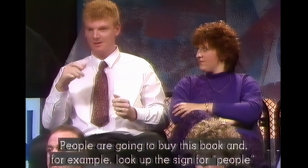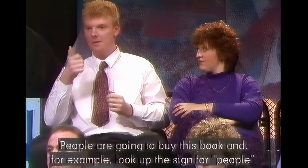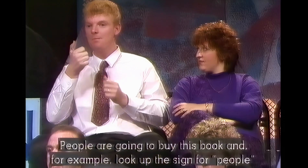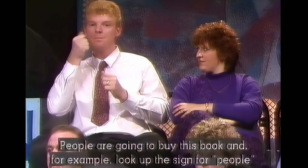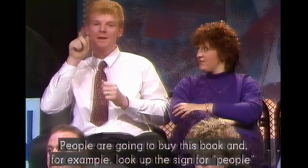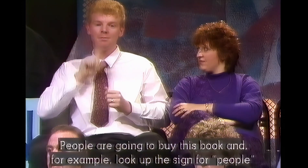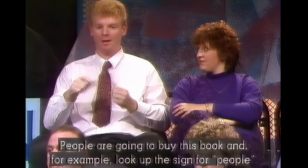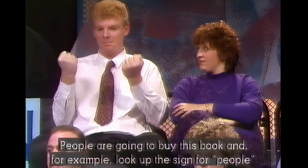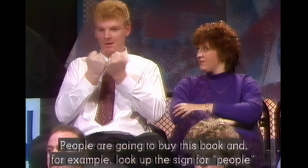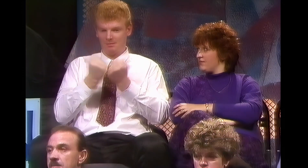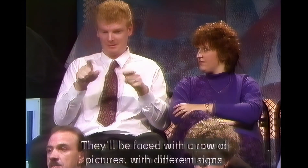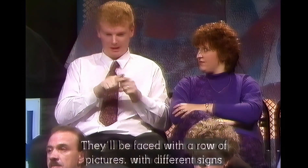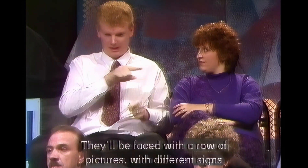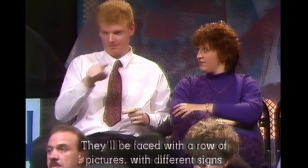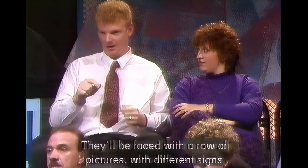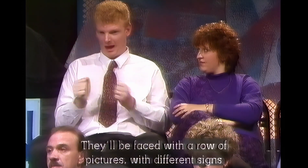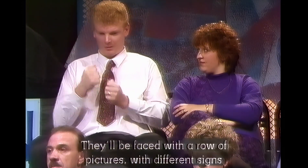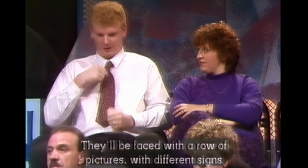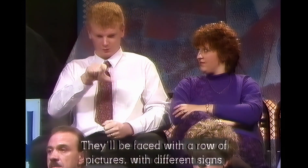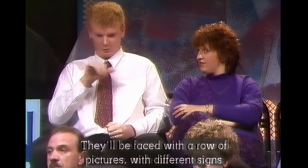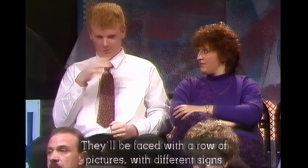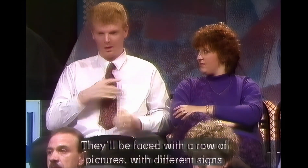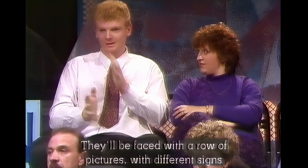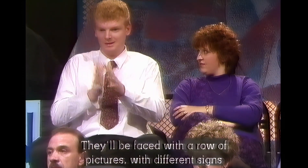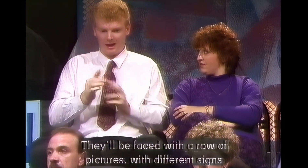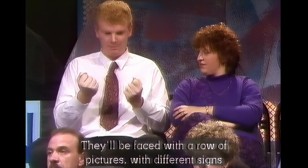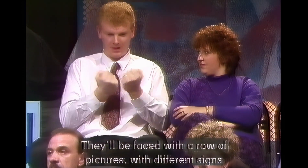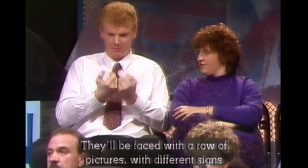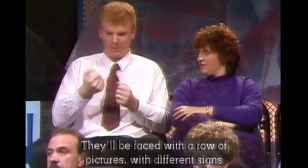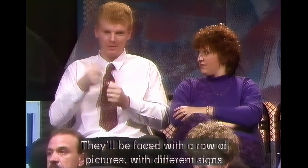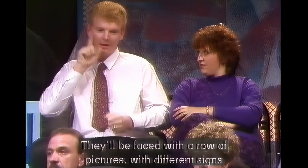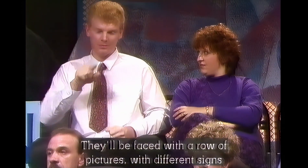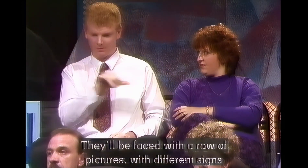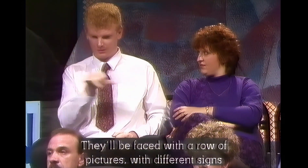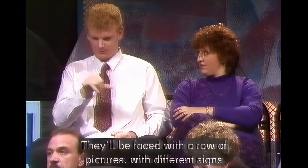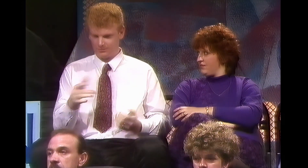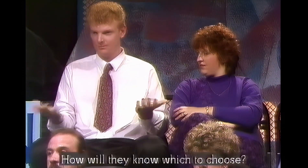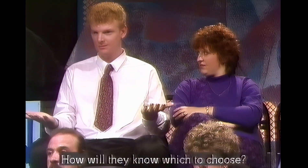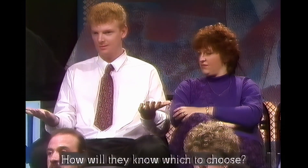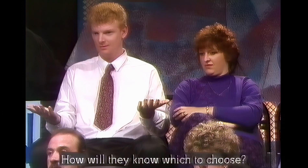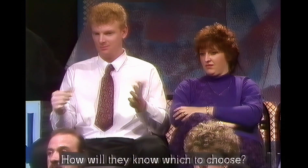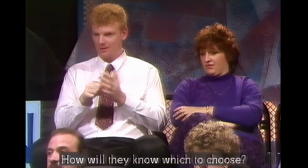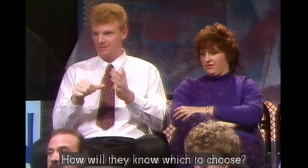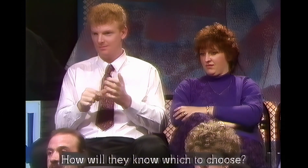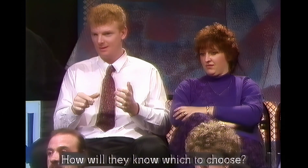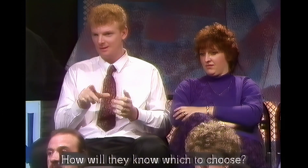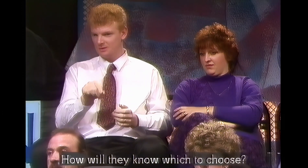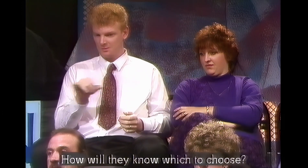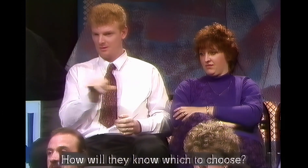for people. They'll be faced with a row of pictures with all the different signs for people. How will they know which to choose? It's going to be